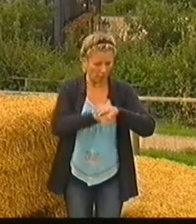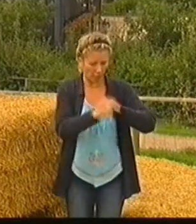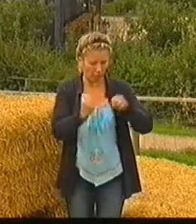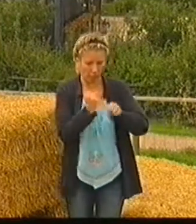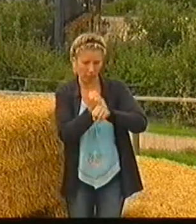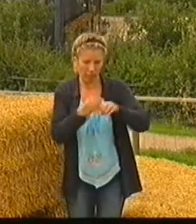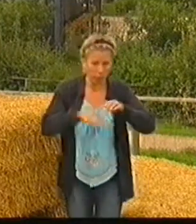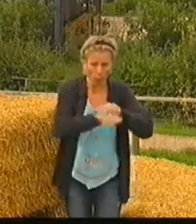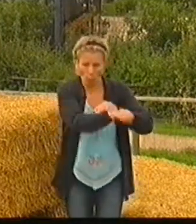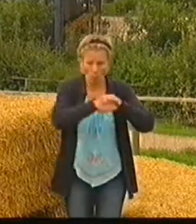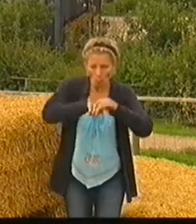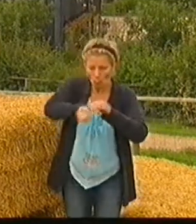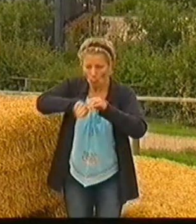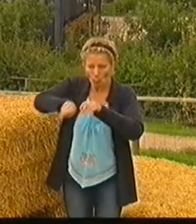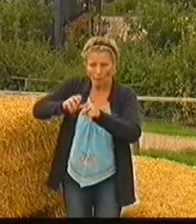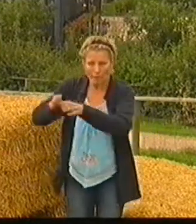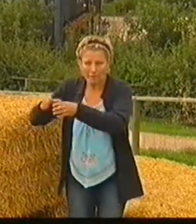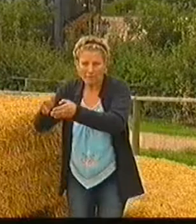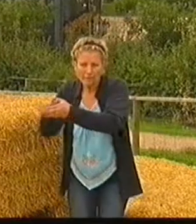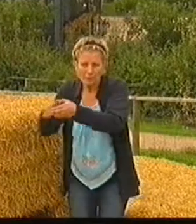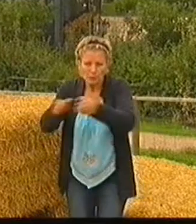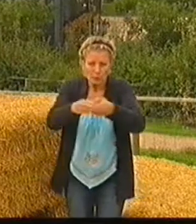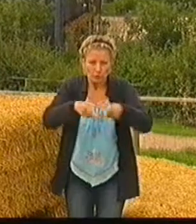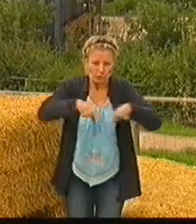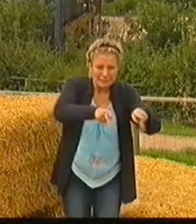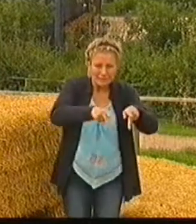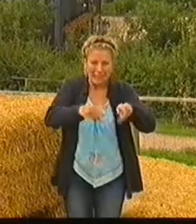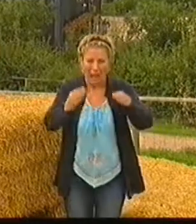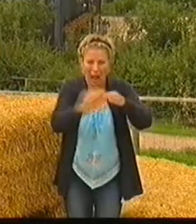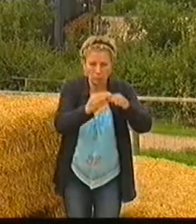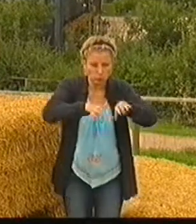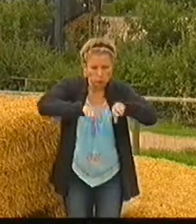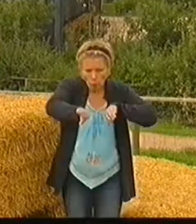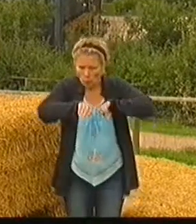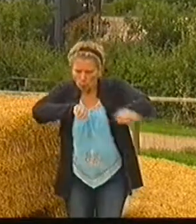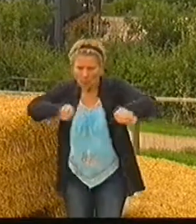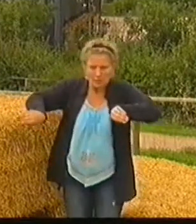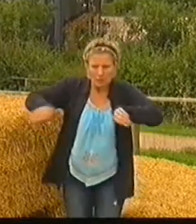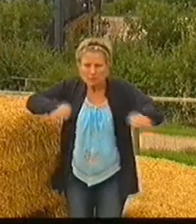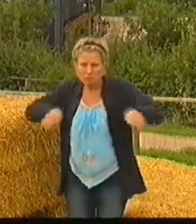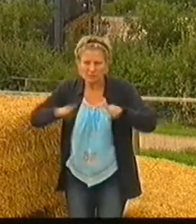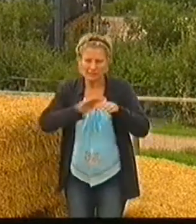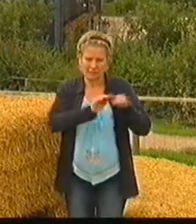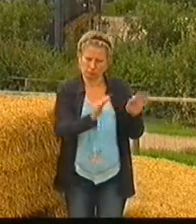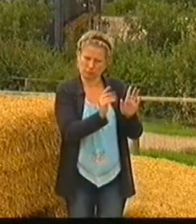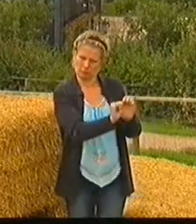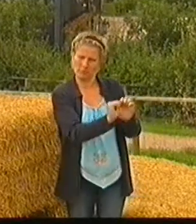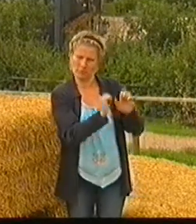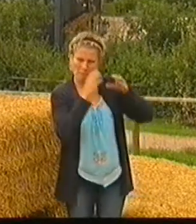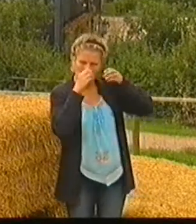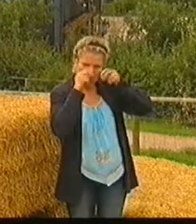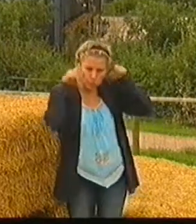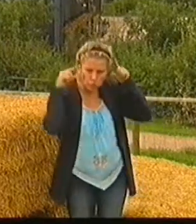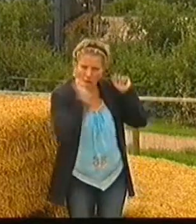make," said Mr. Fox, "a little underground village with streets and houses on each